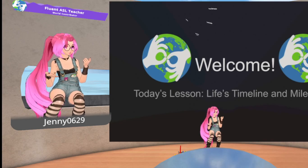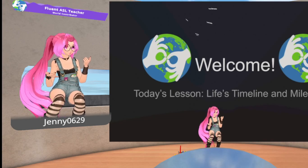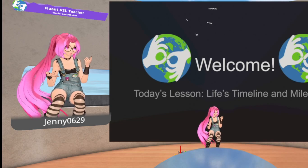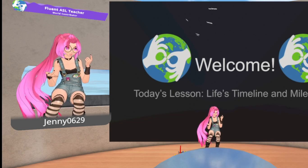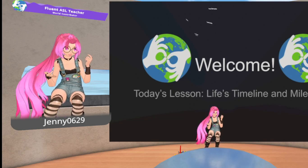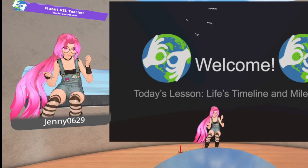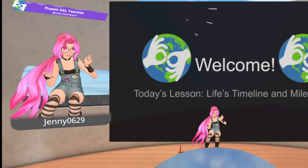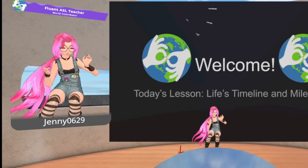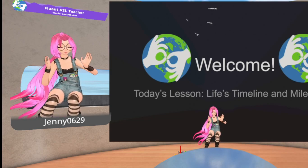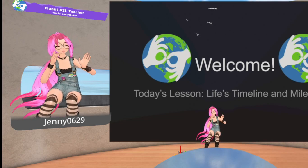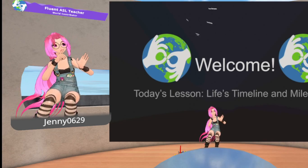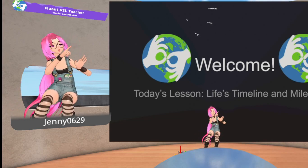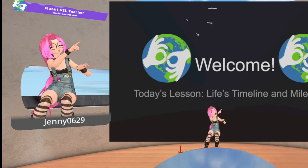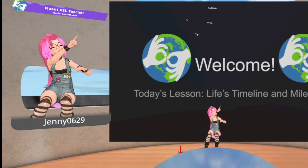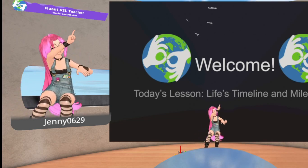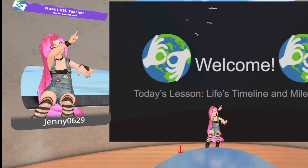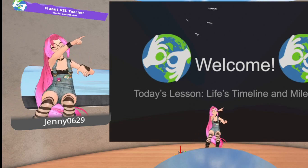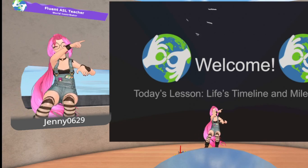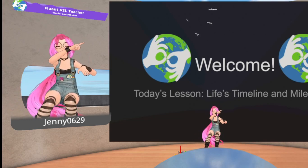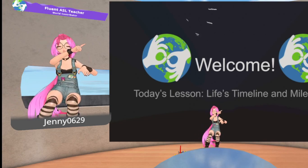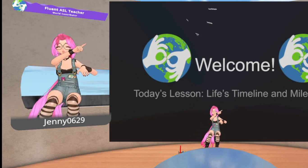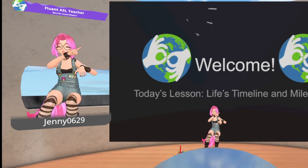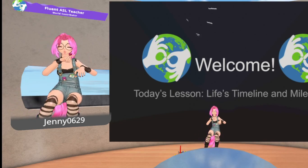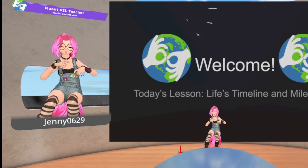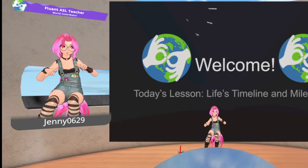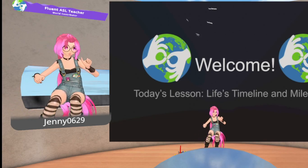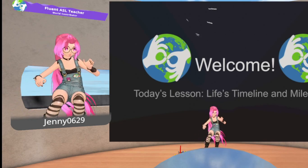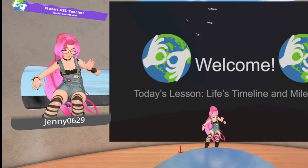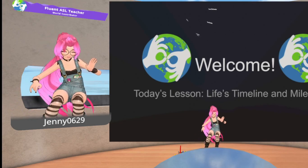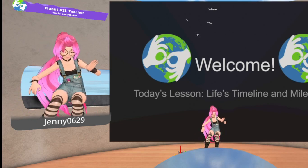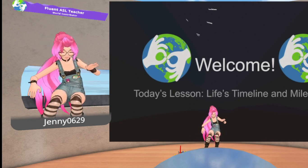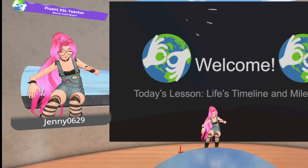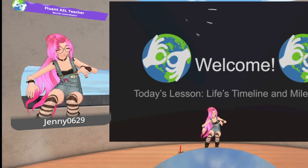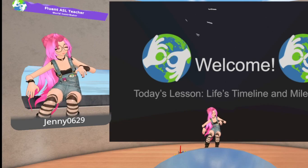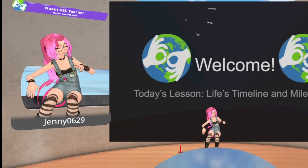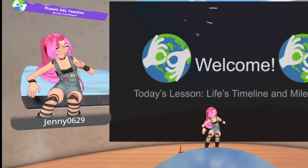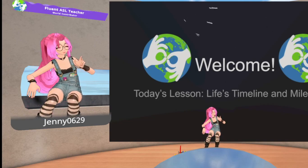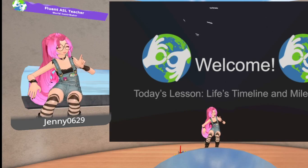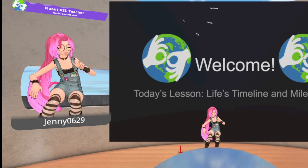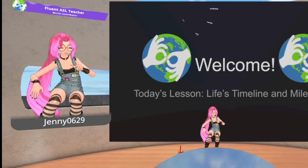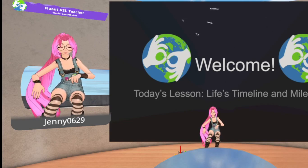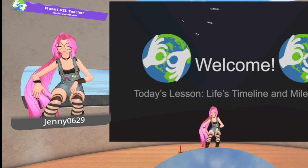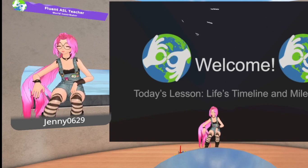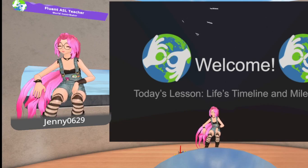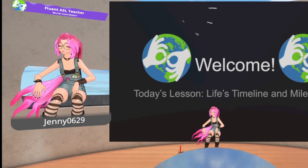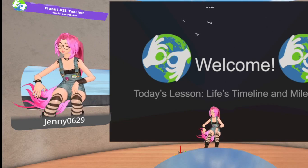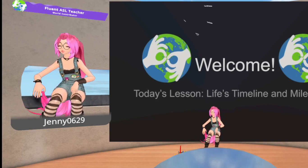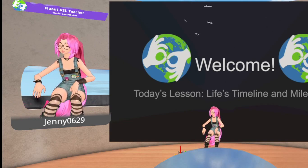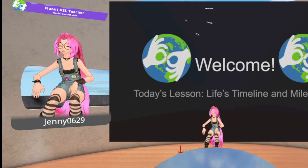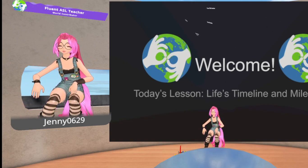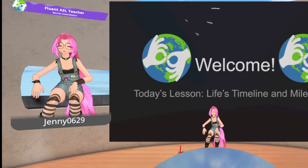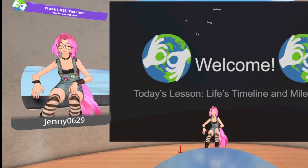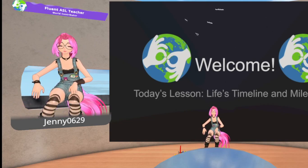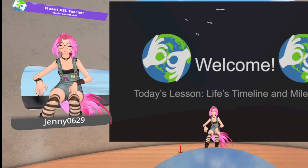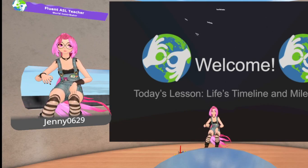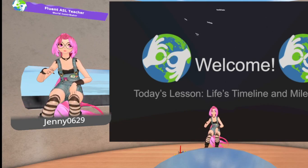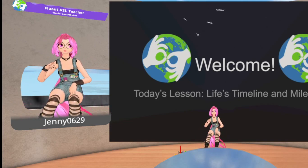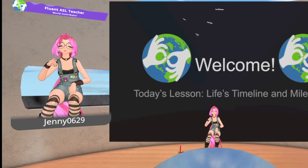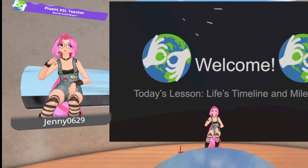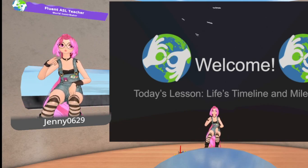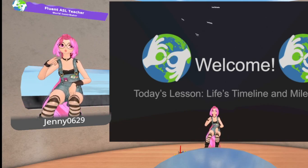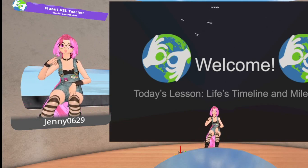think of. That's a really good question. Next, I will not forget that, and I will put that in my next lesson. So thank you. Maybe I think that'd be